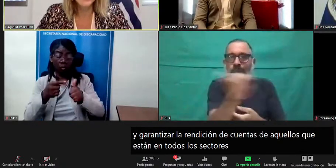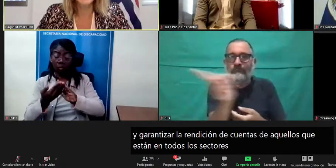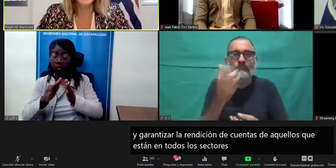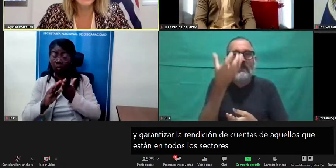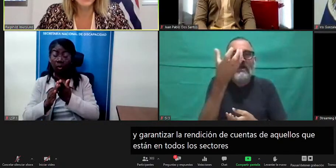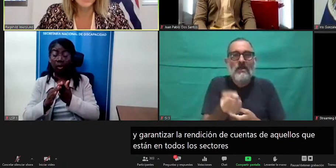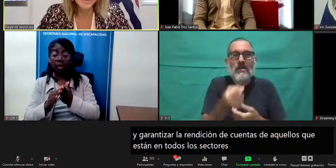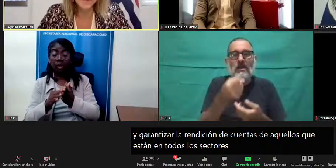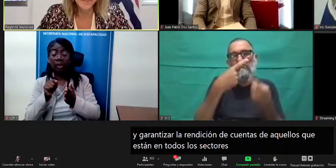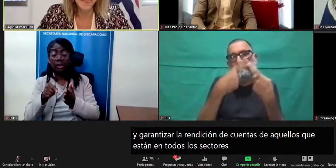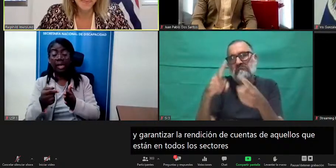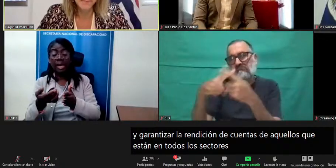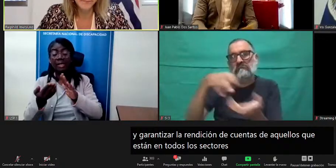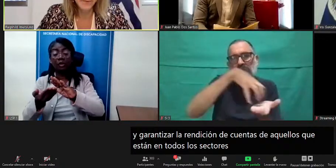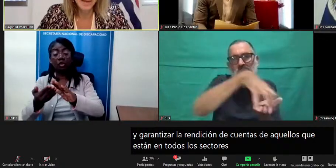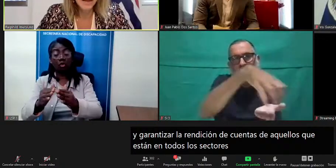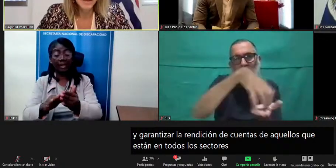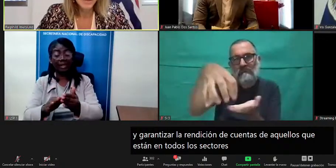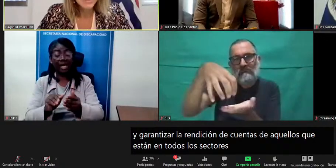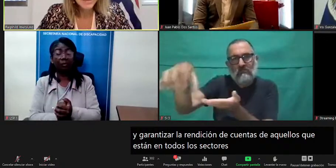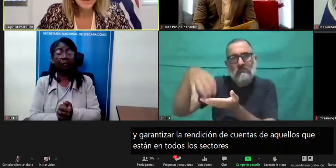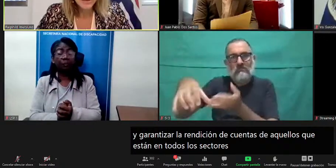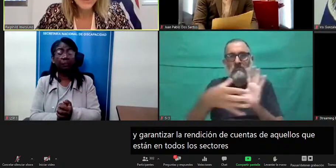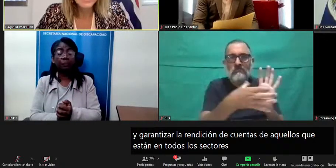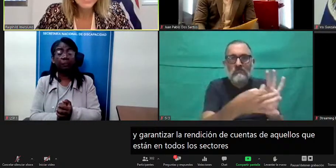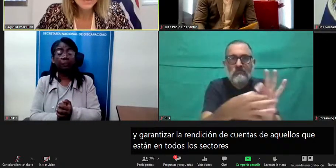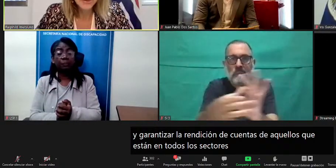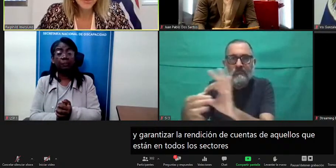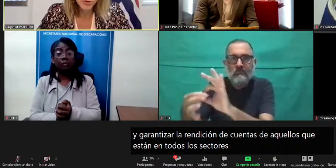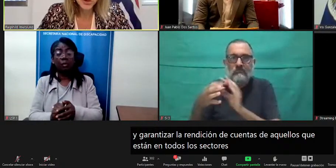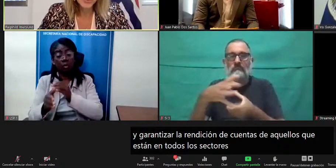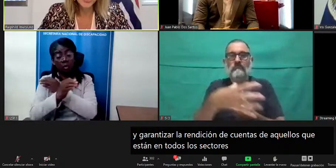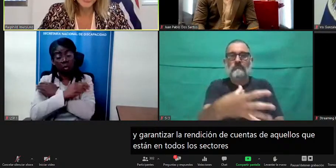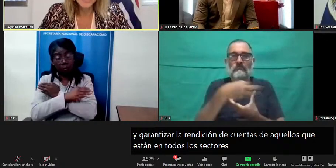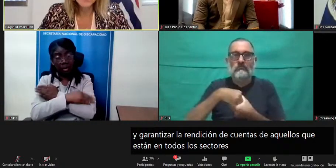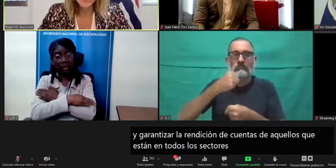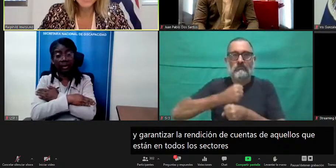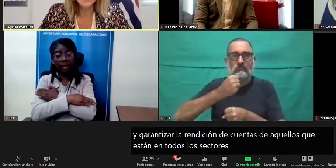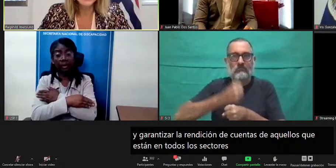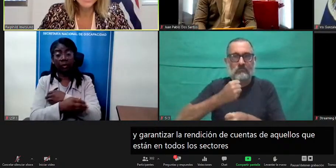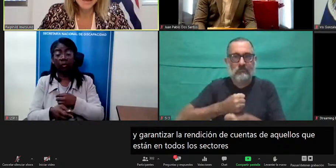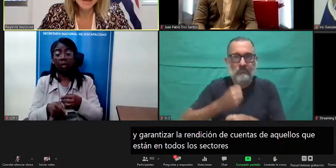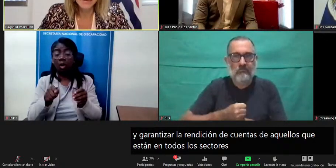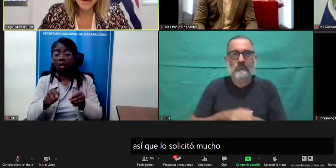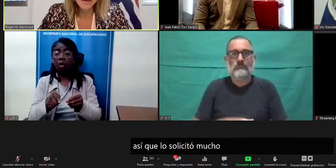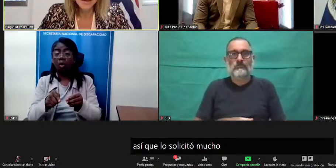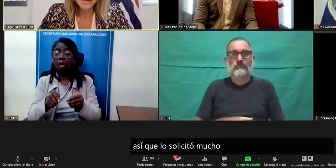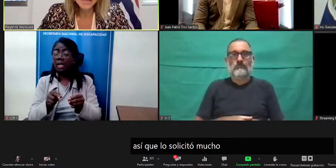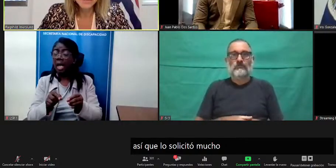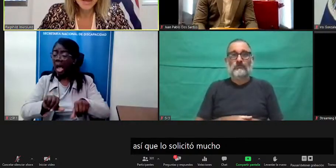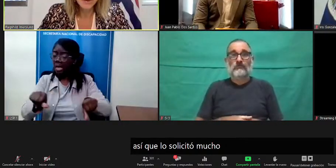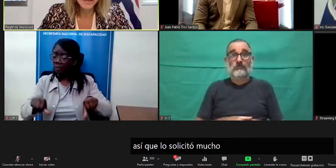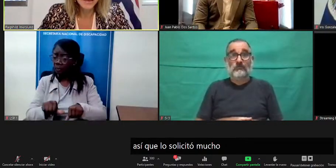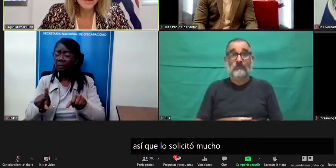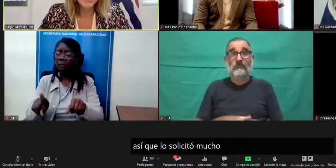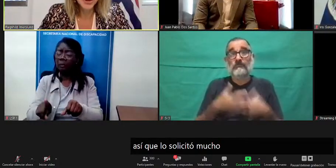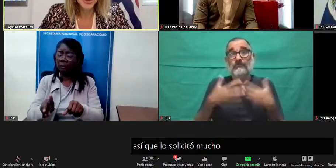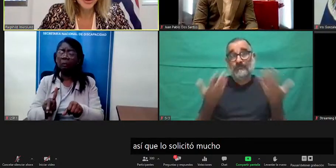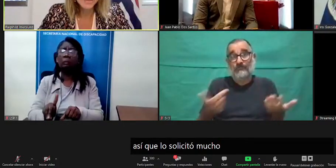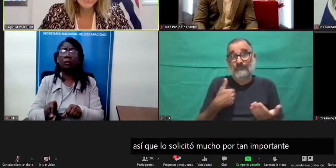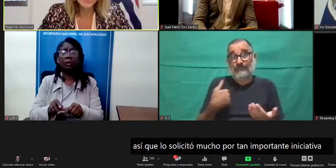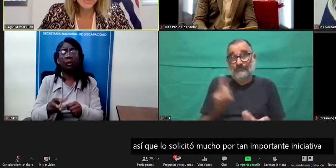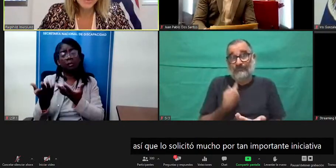the political civil powers of the society so i congratulate all of you